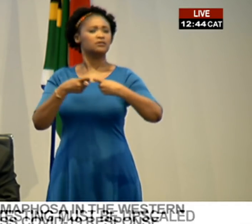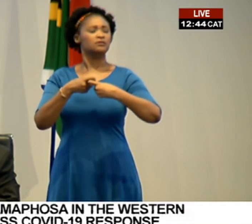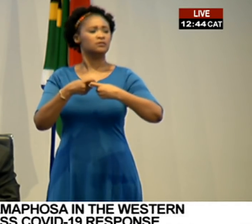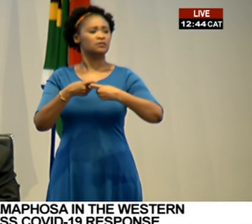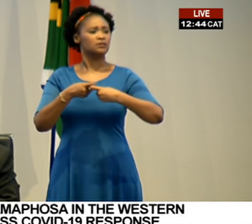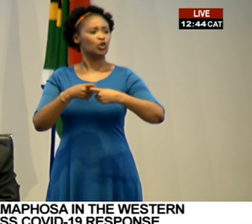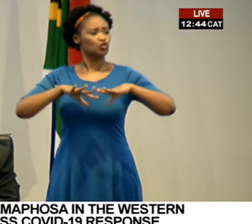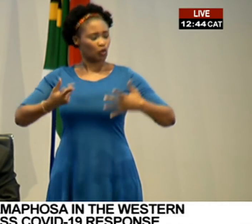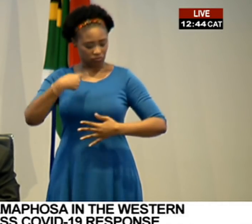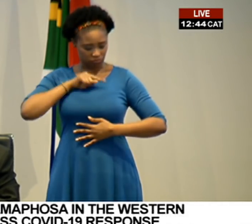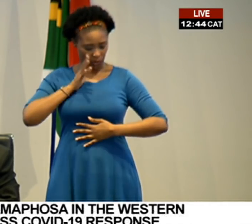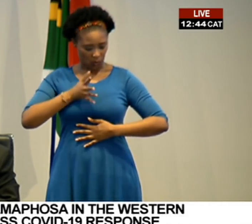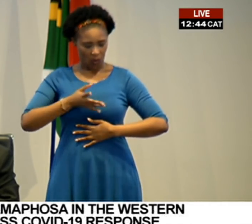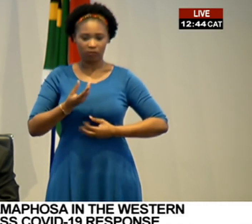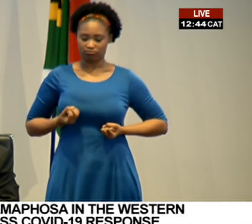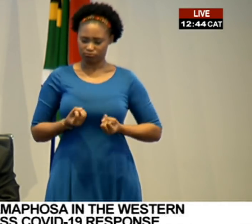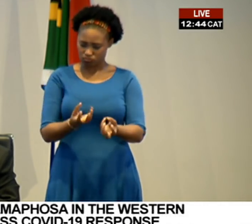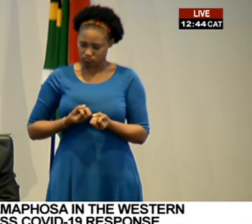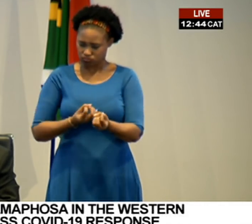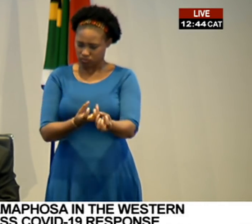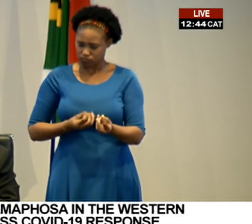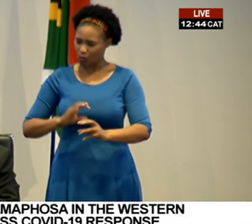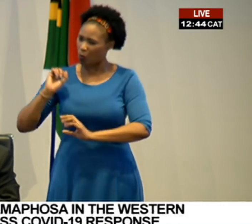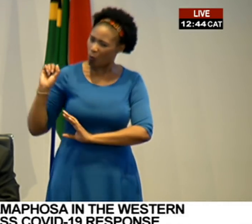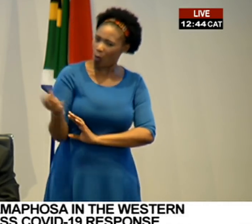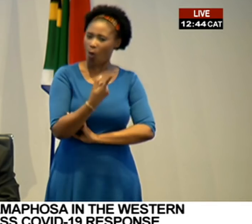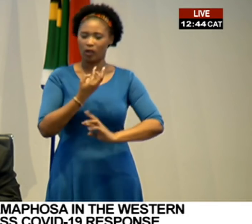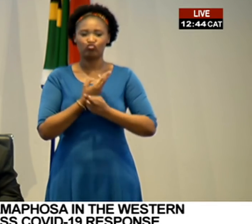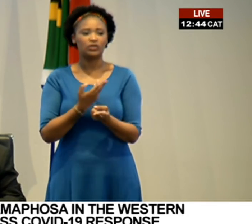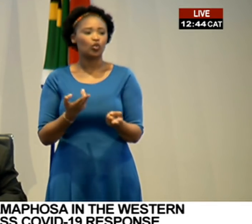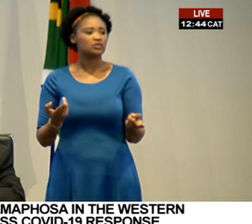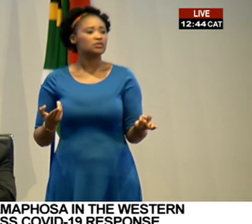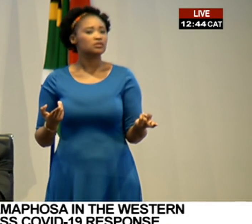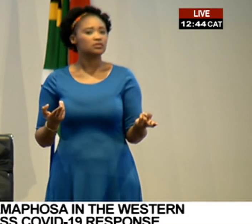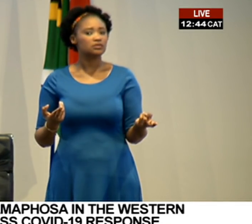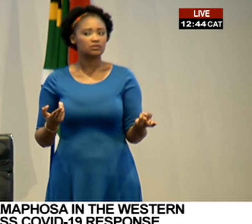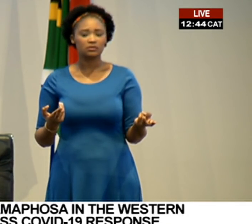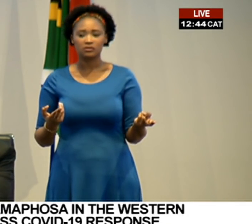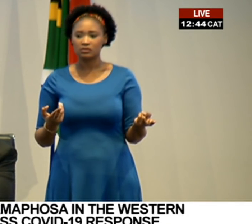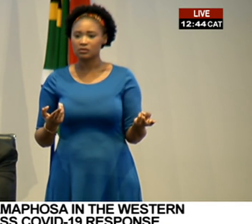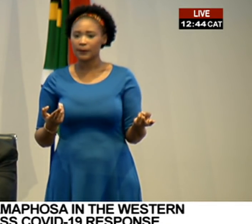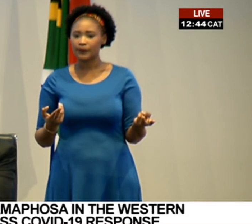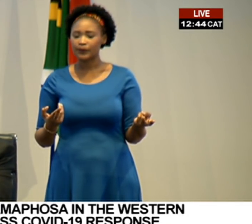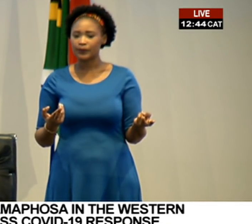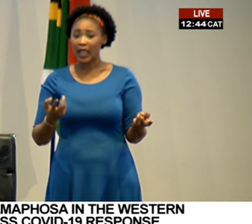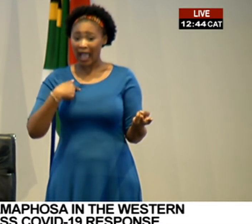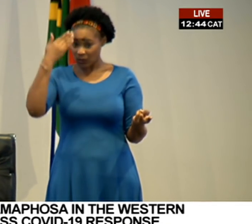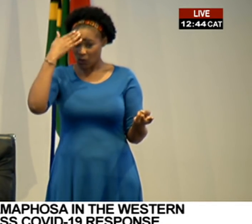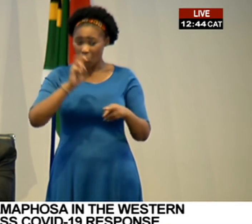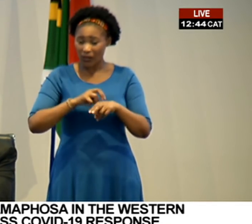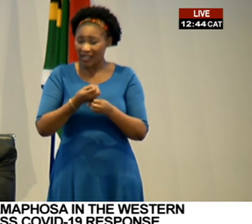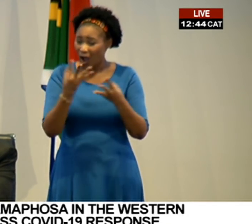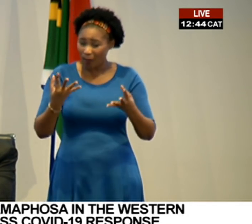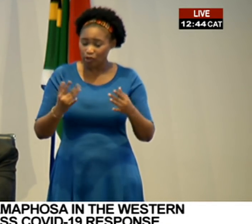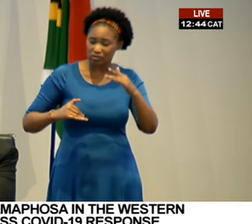to allocate the resources that are necessary. And we note that you need up to 3 billion